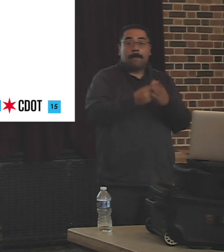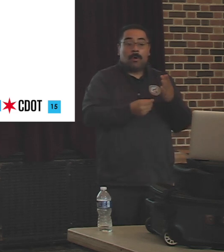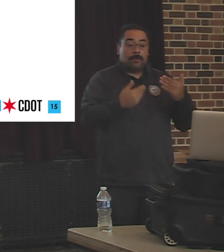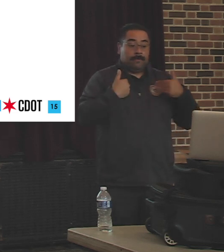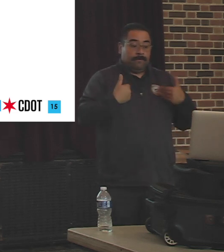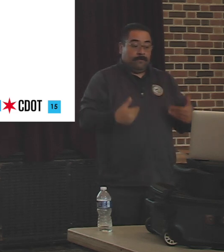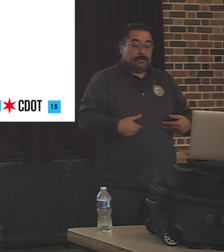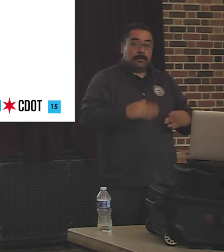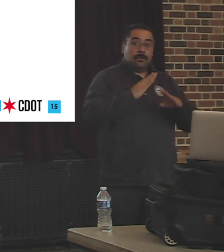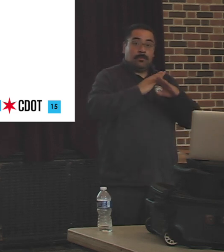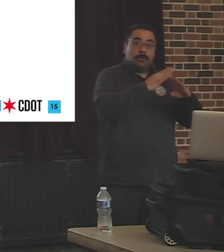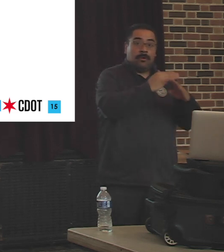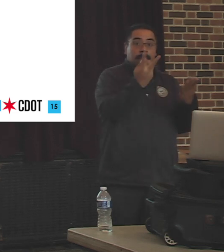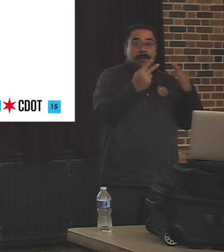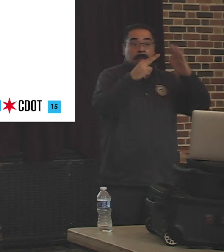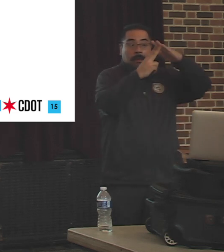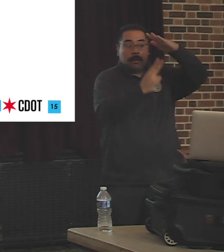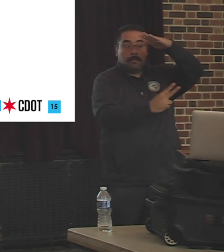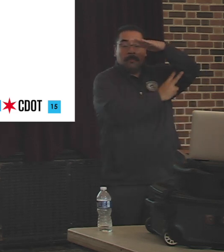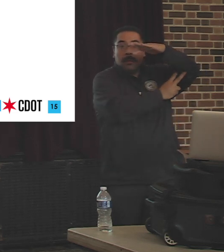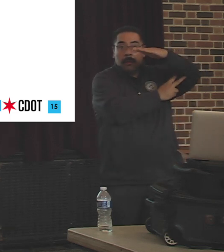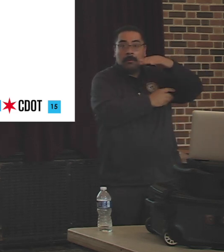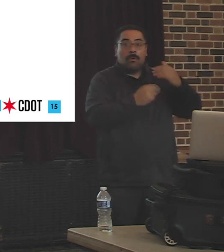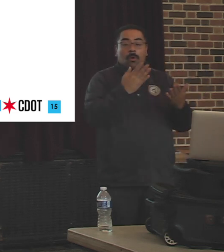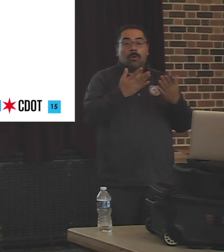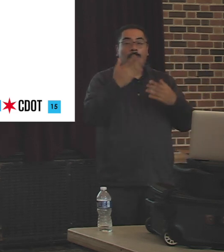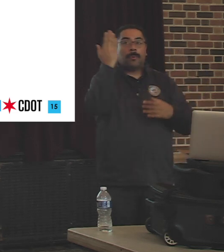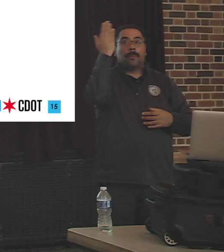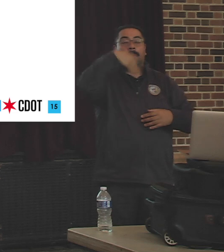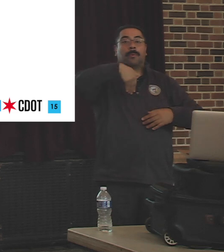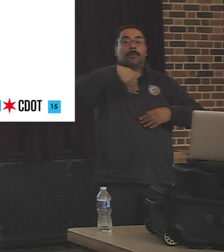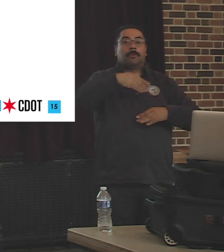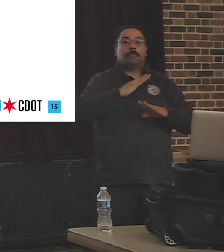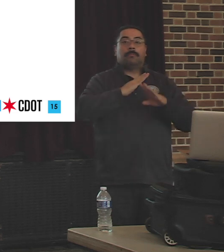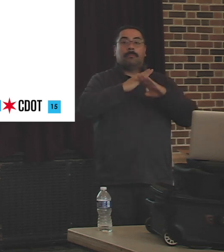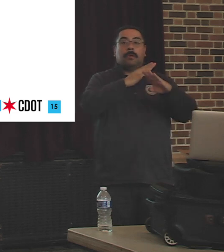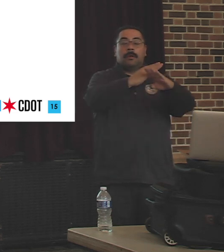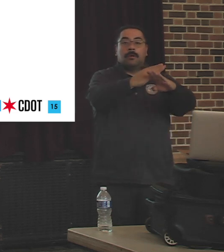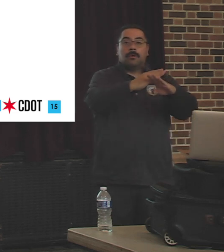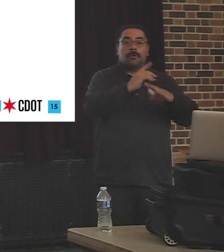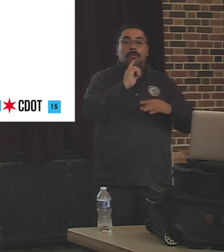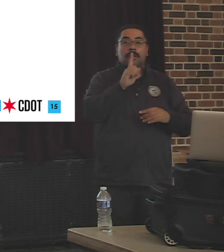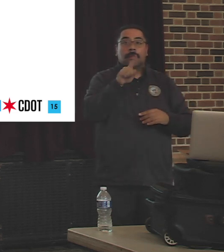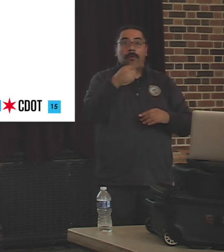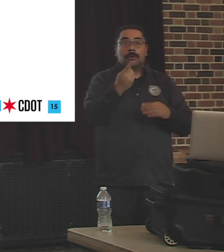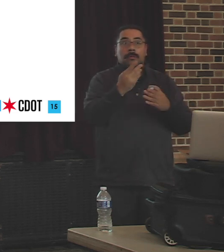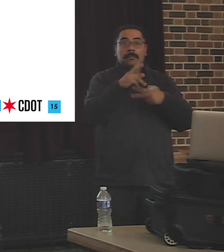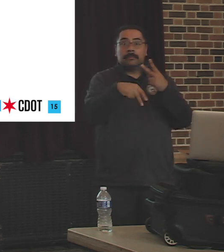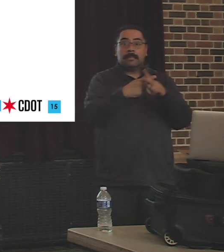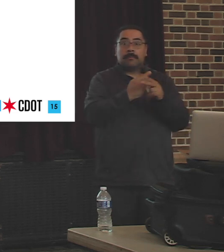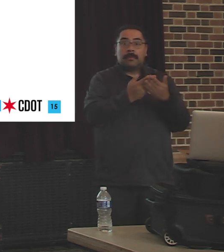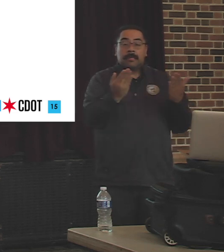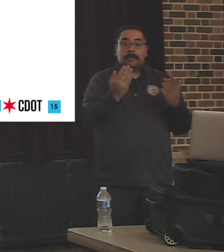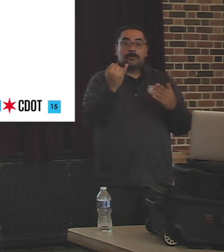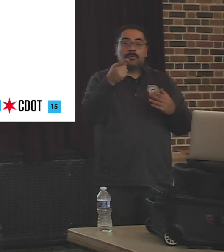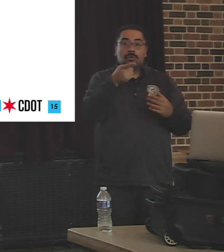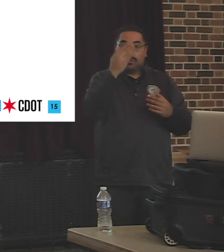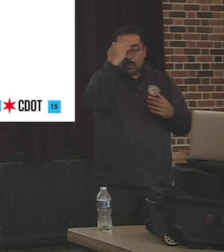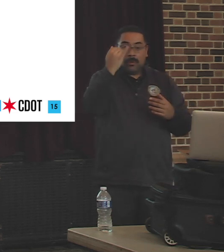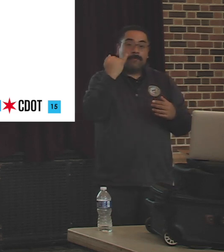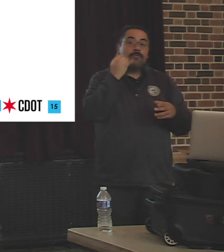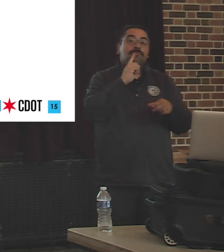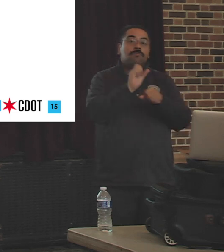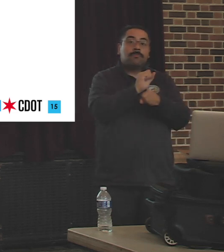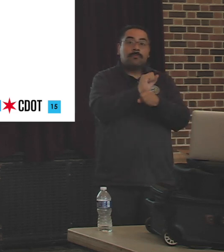physical barriers like a viaduct, or sort of like invisible barriers, where really the only types of things that you would know if you really are ingrained in